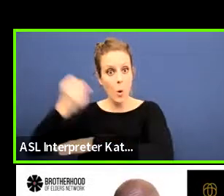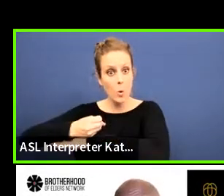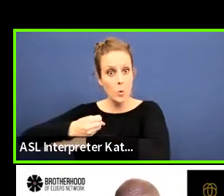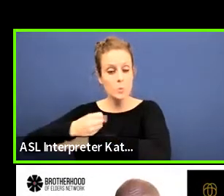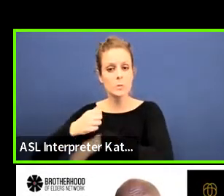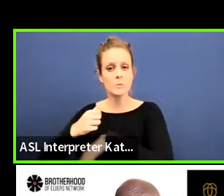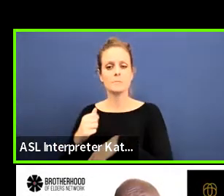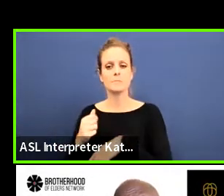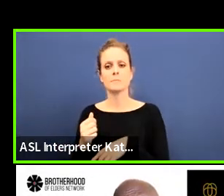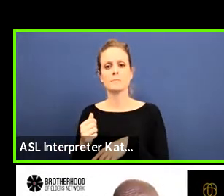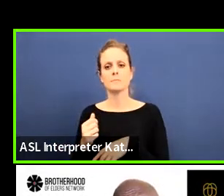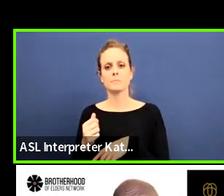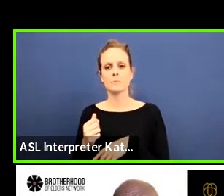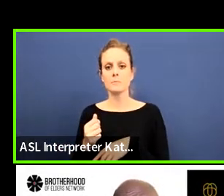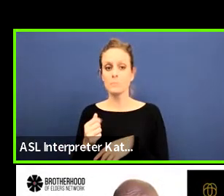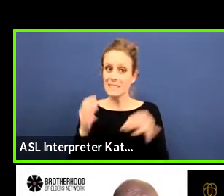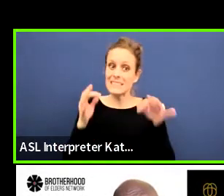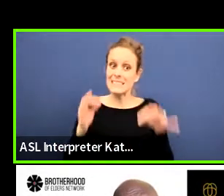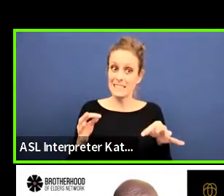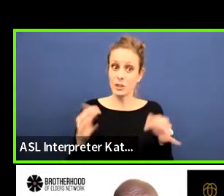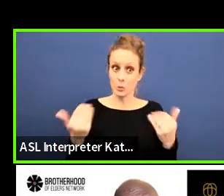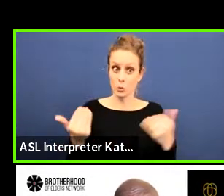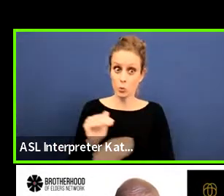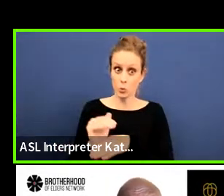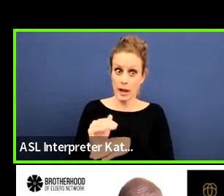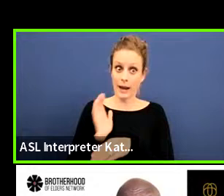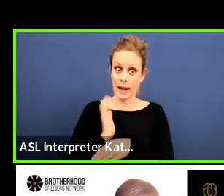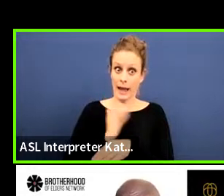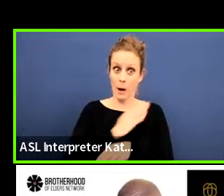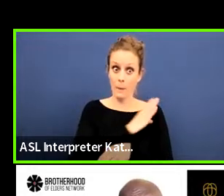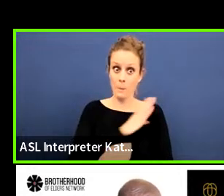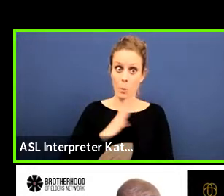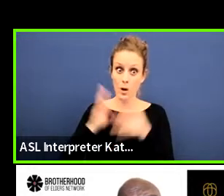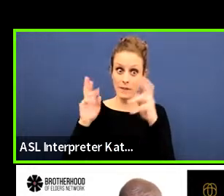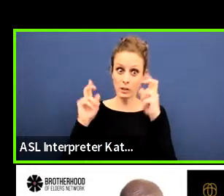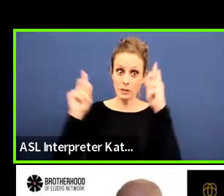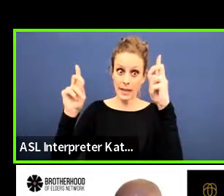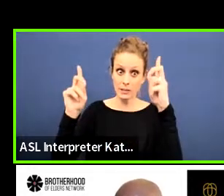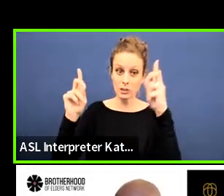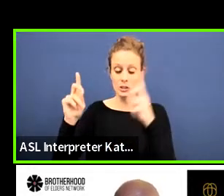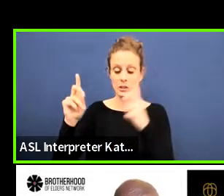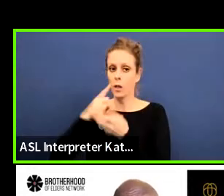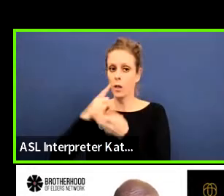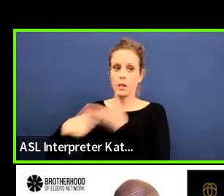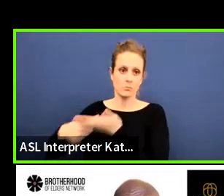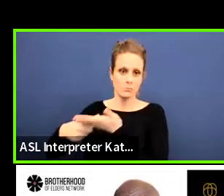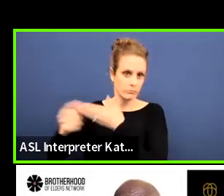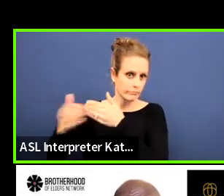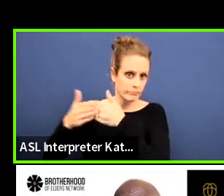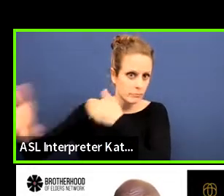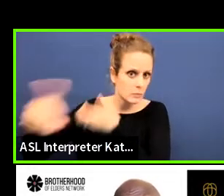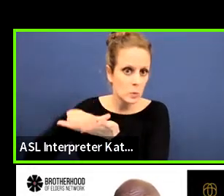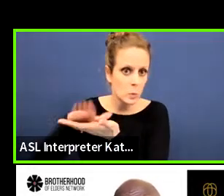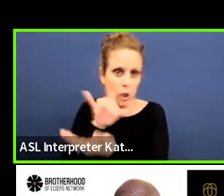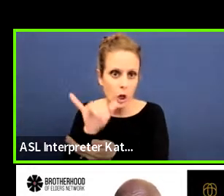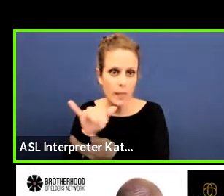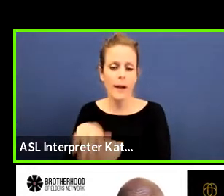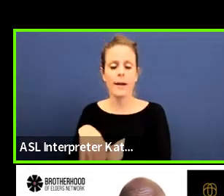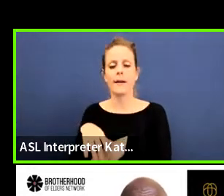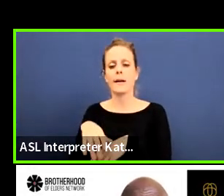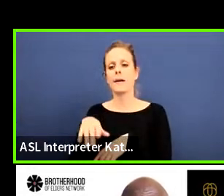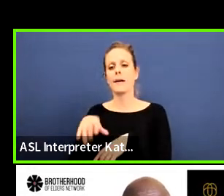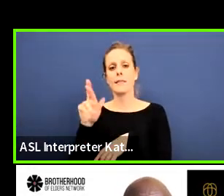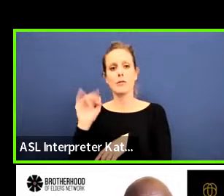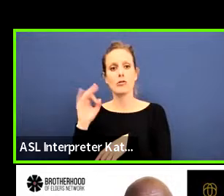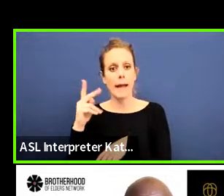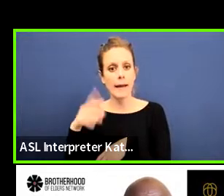time tonight by our Board of Education, and all of the rancor and all of the challenges around that, and thinking